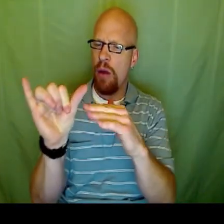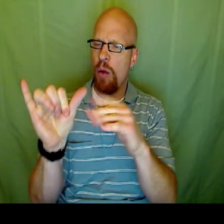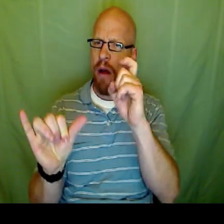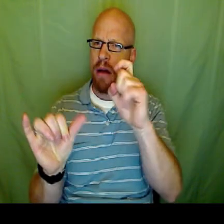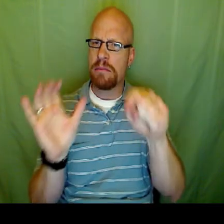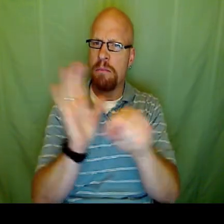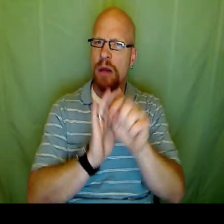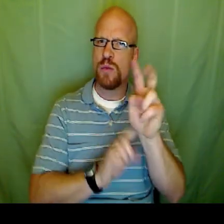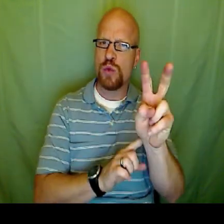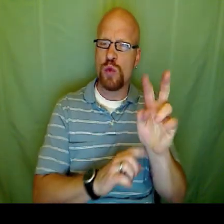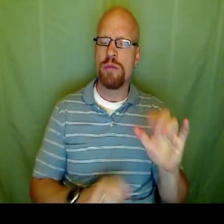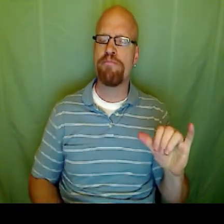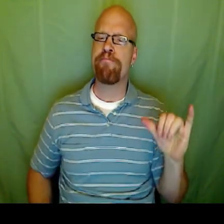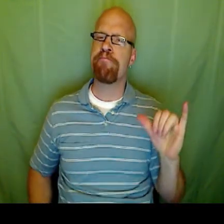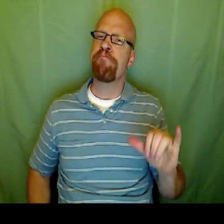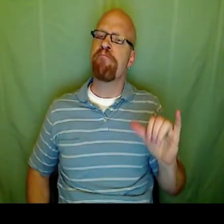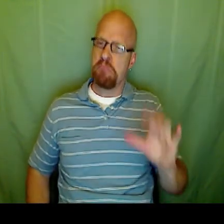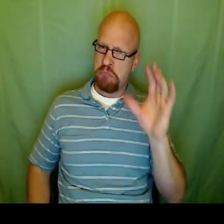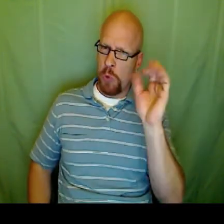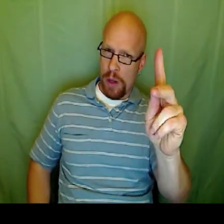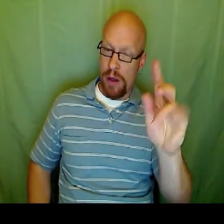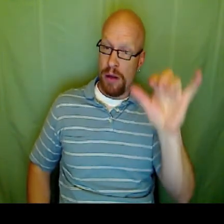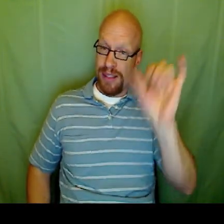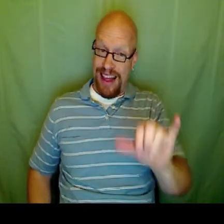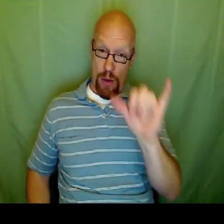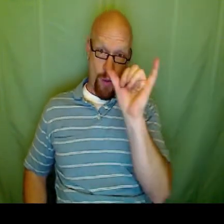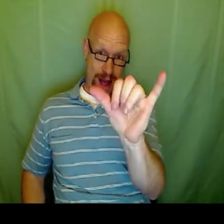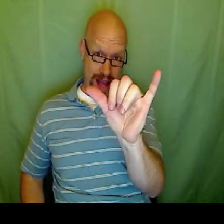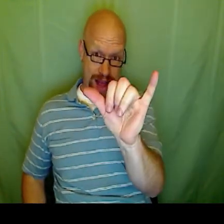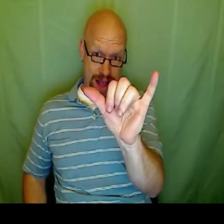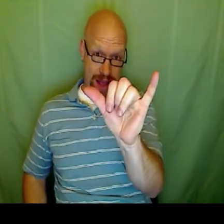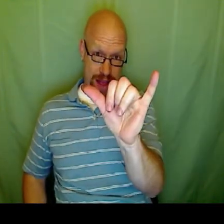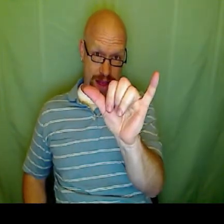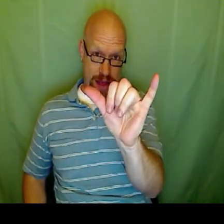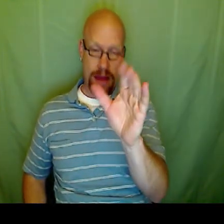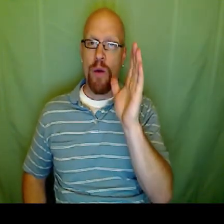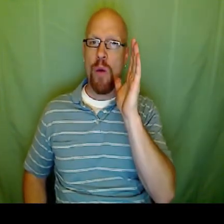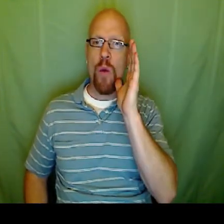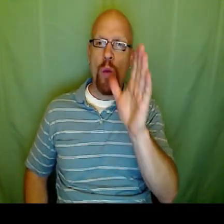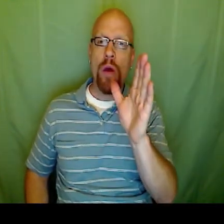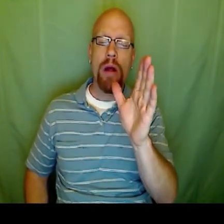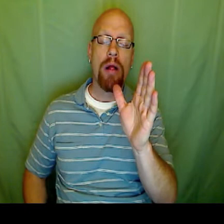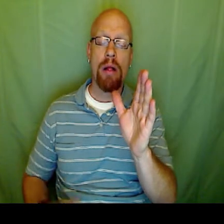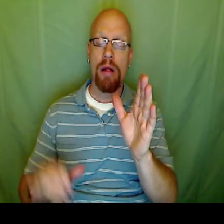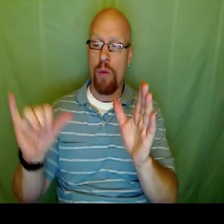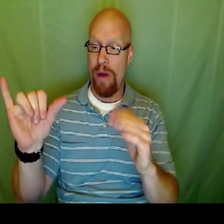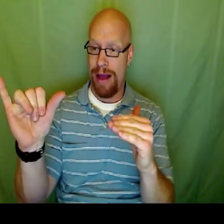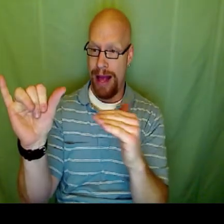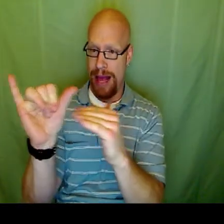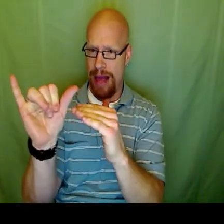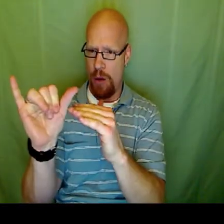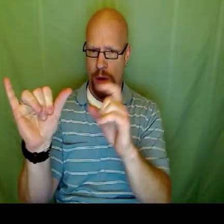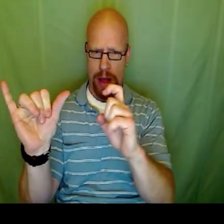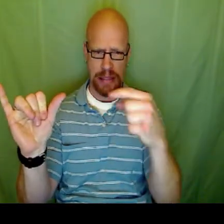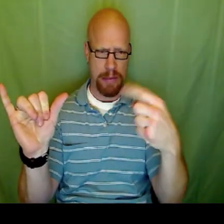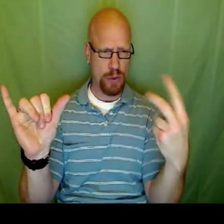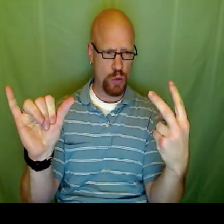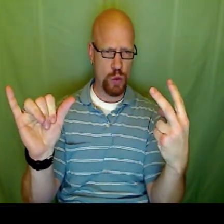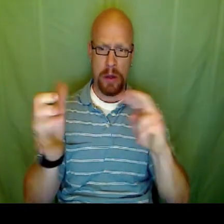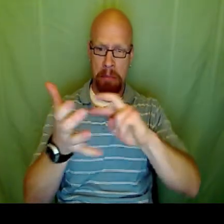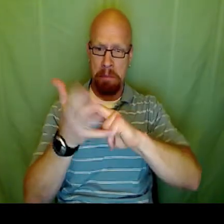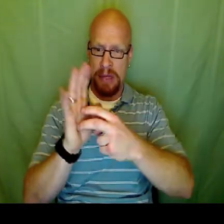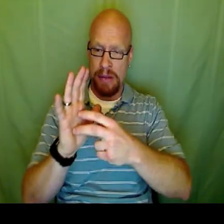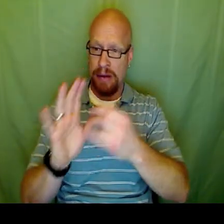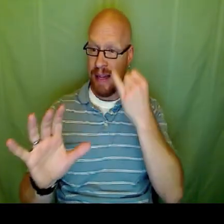So that's our first equation. It's already ready. It has y equals something, right? So it's isolated. That's what I said before. Now that y